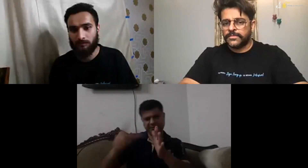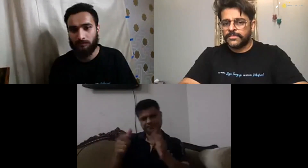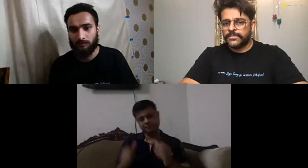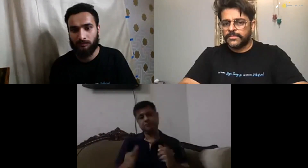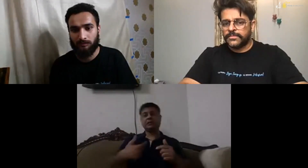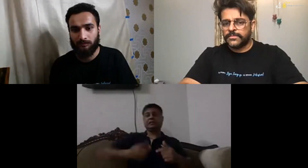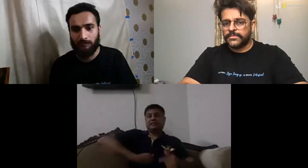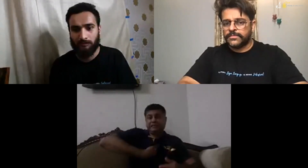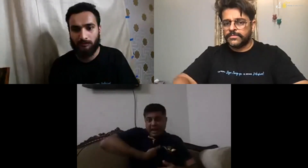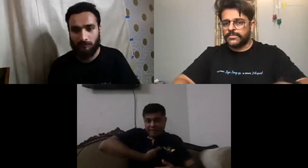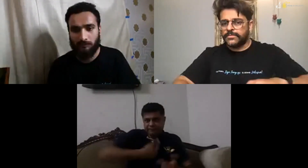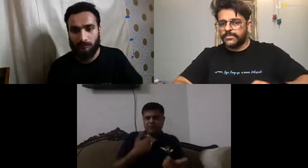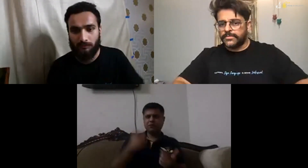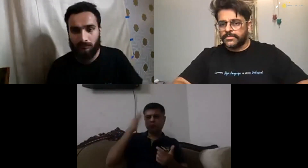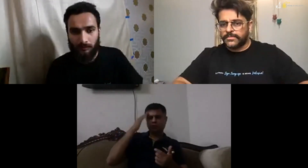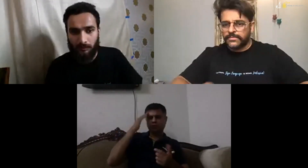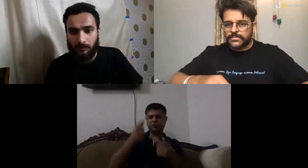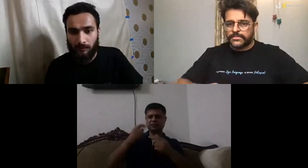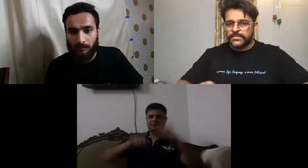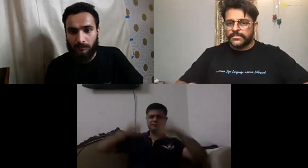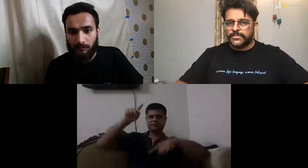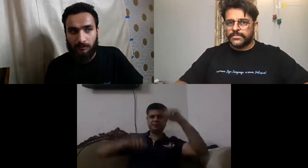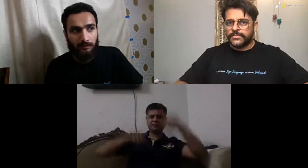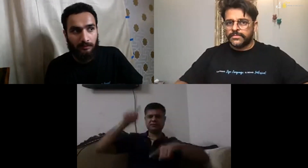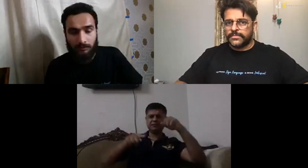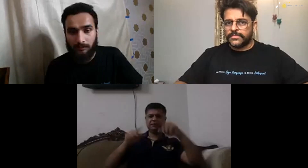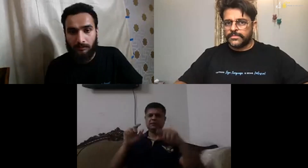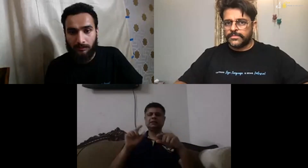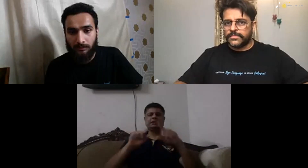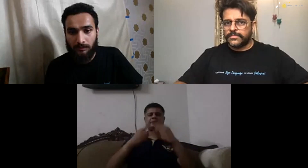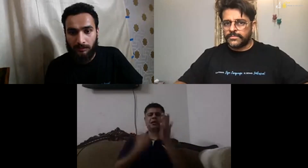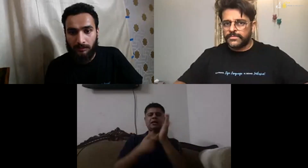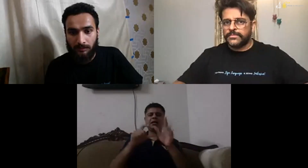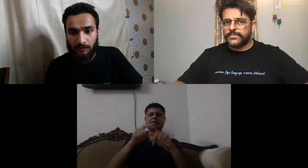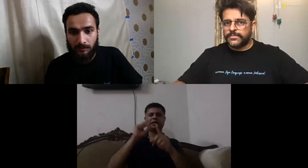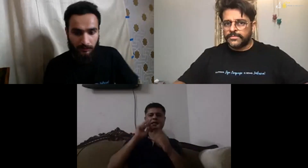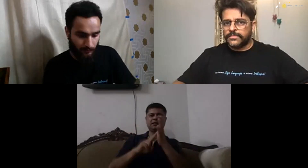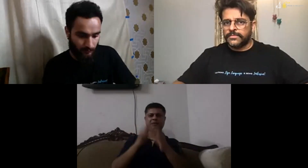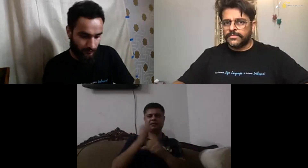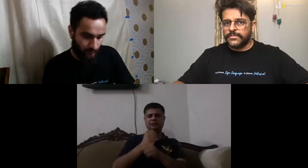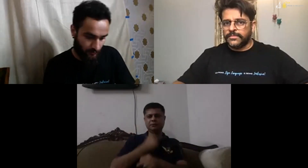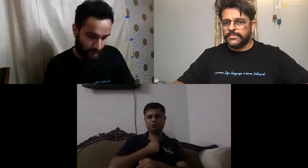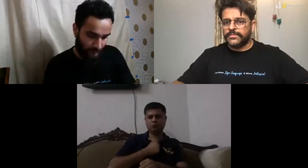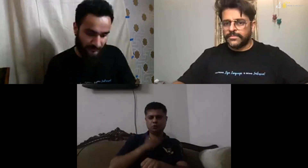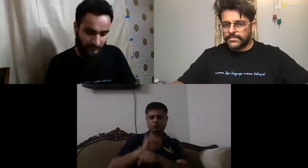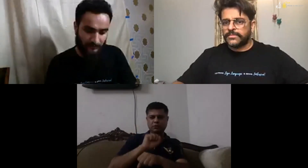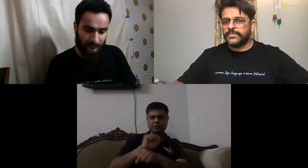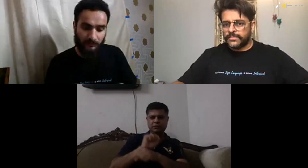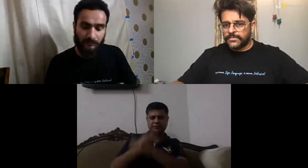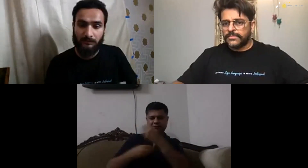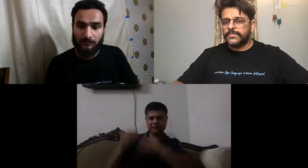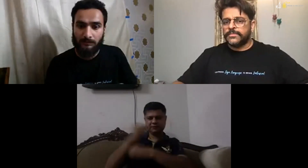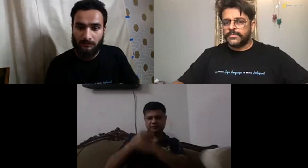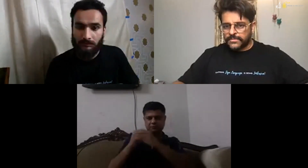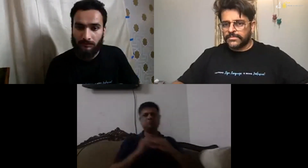been postponed. Things are just moving ahead. But with in my own capacity, we're doing something. We're trying to, doing trading.